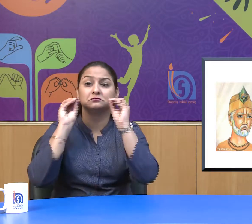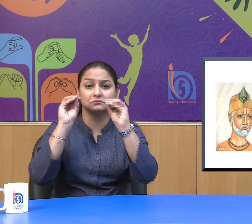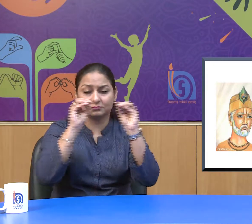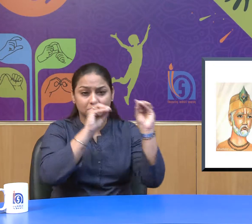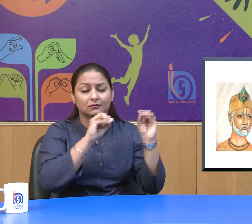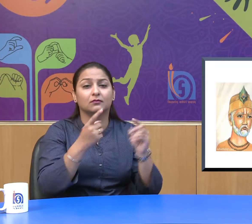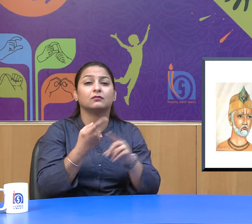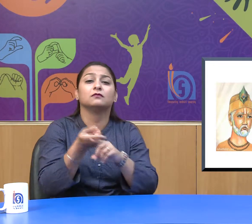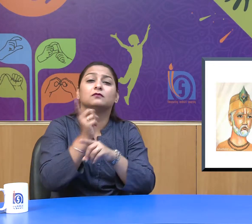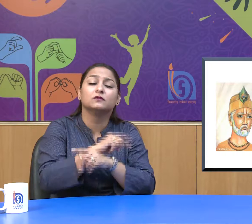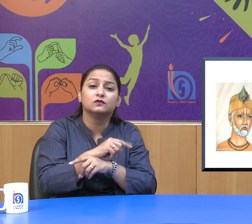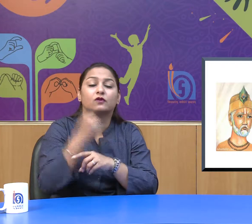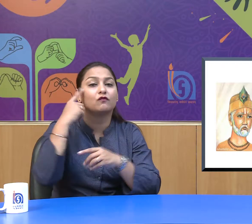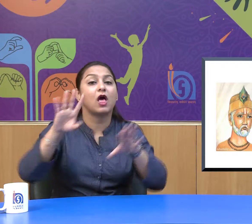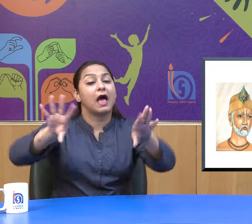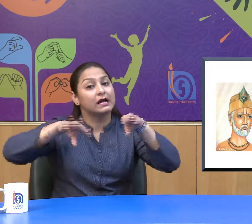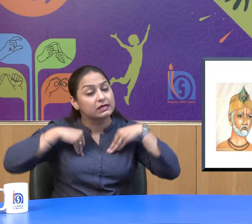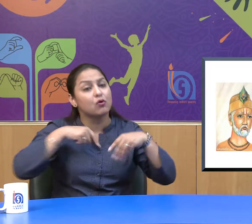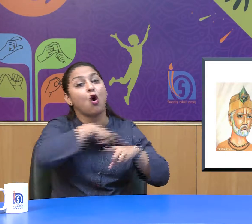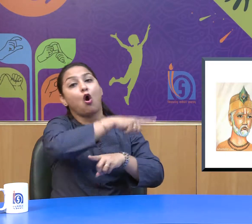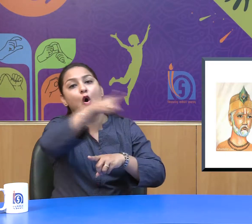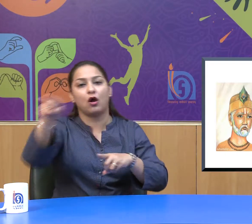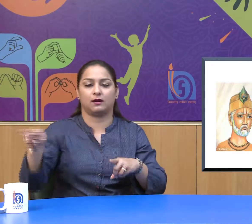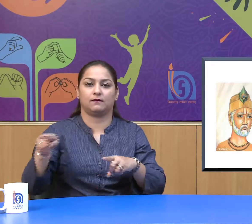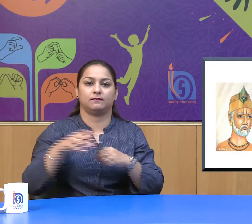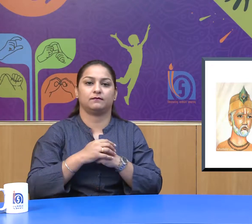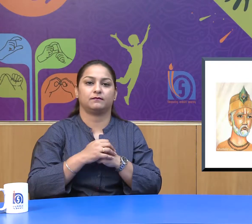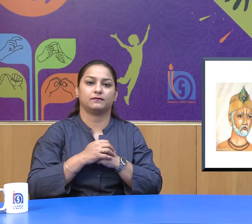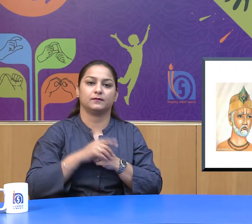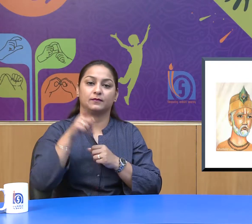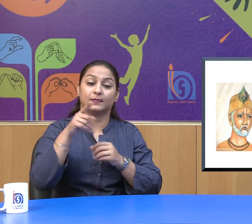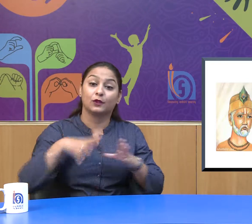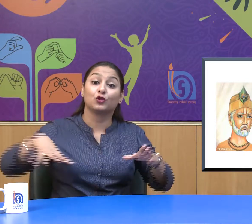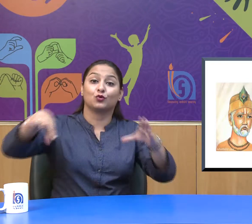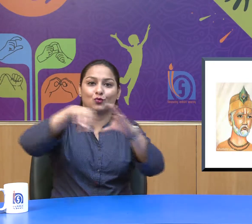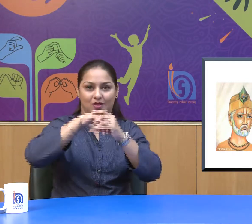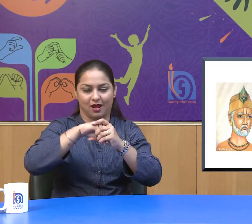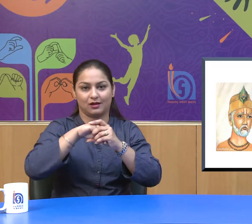which was acceptable to all and that would unite all religions.